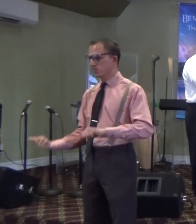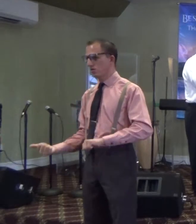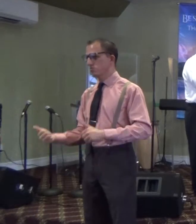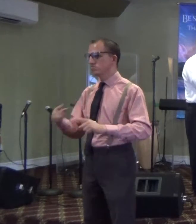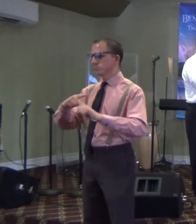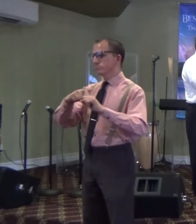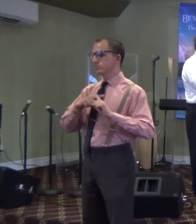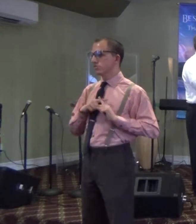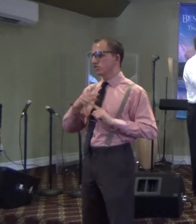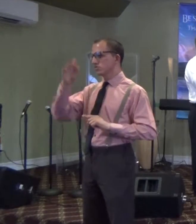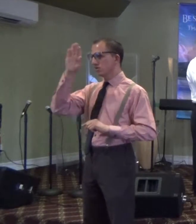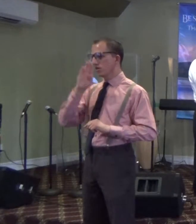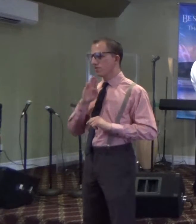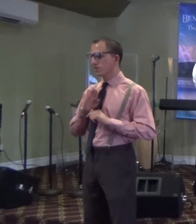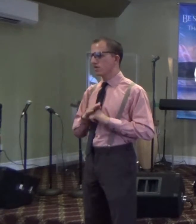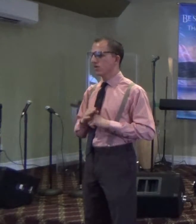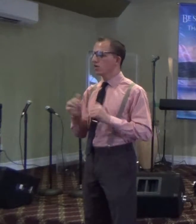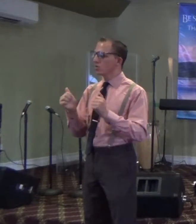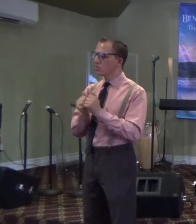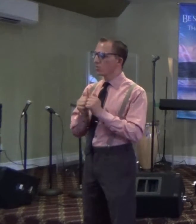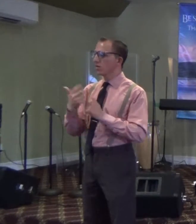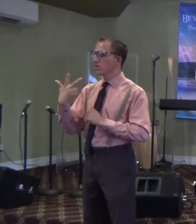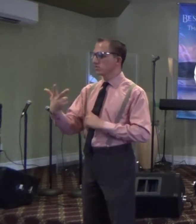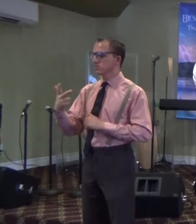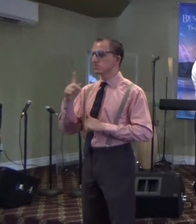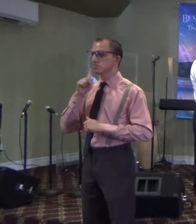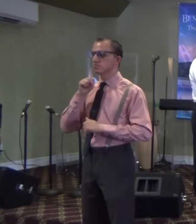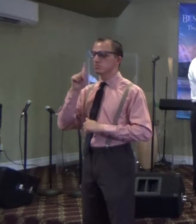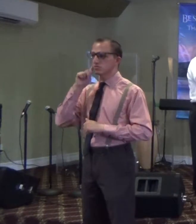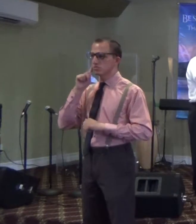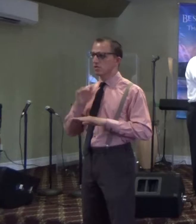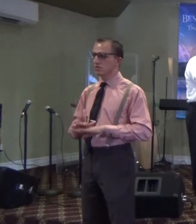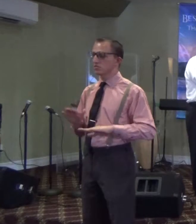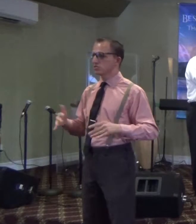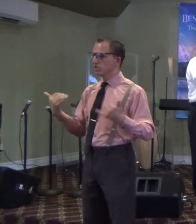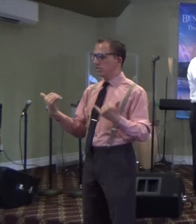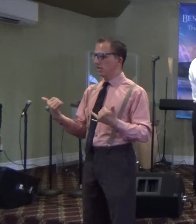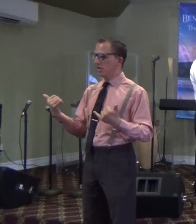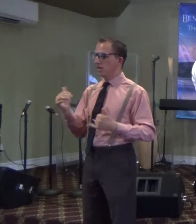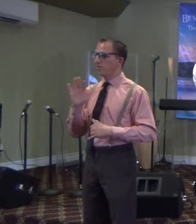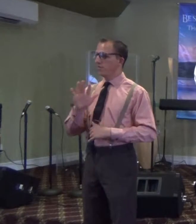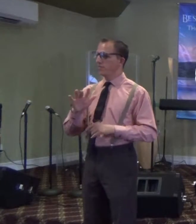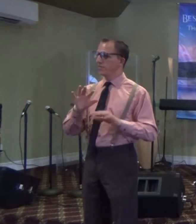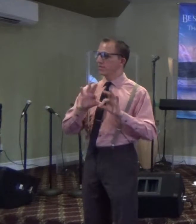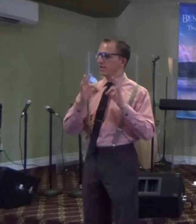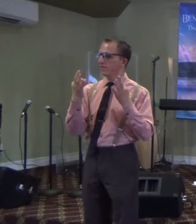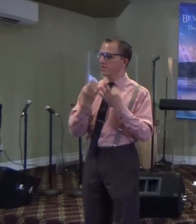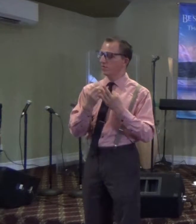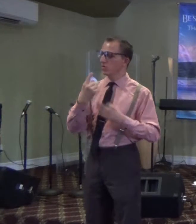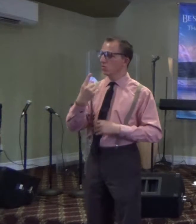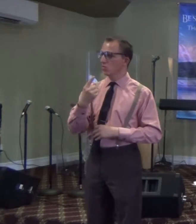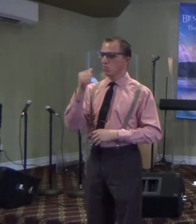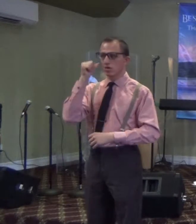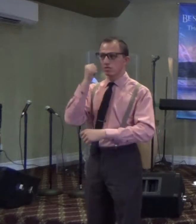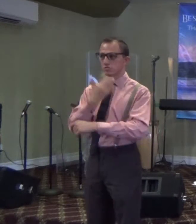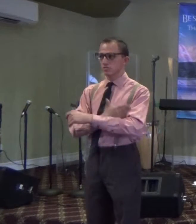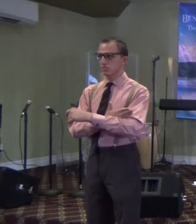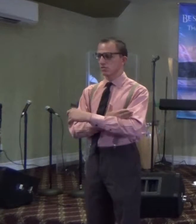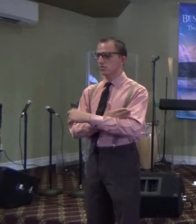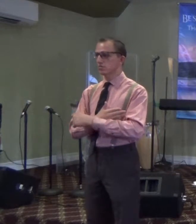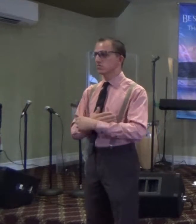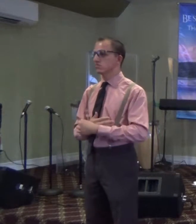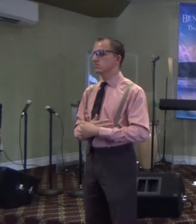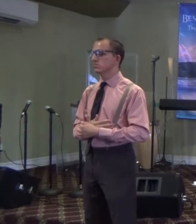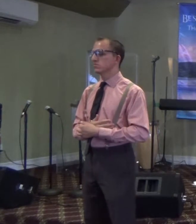Lord con toda su familia. with all her family. Ahorita, Now, un hijo de ella one of her children